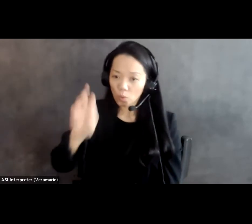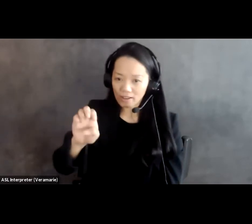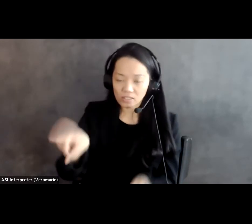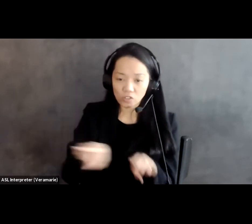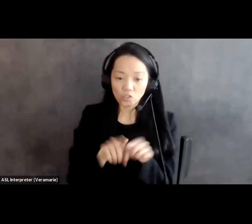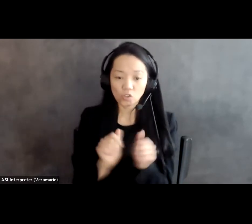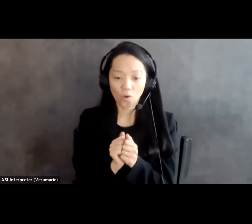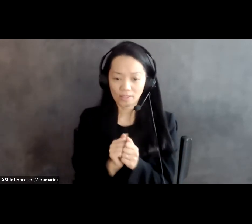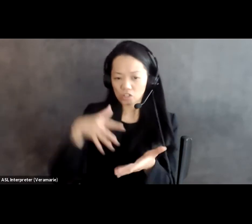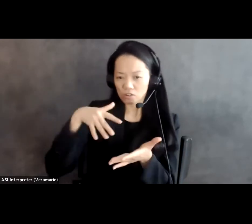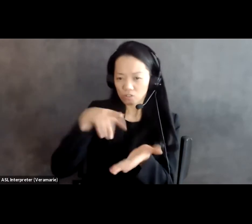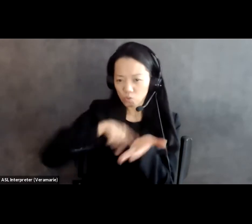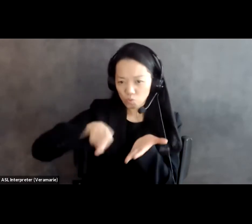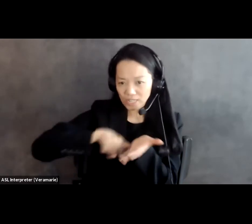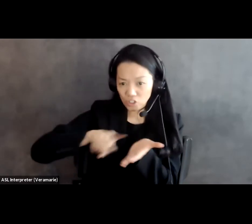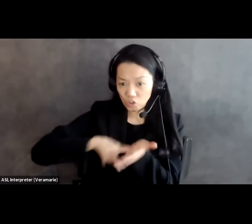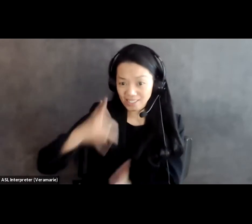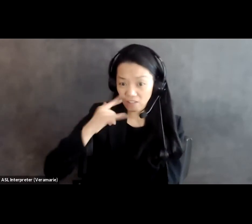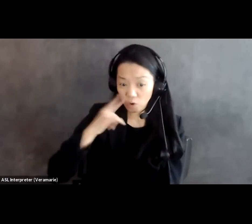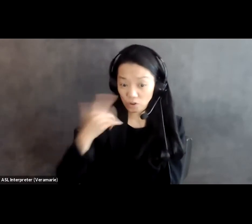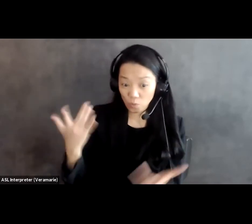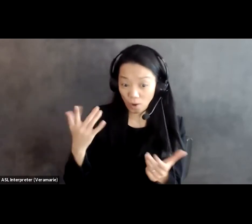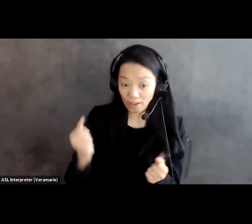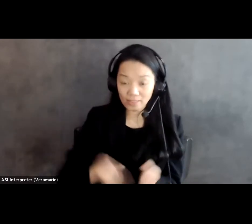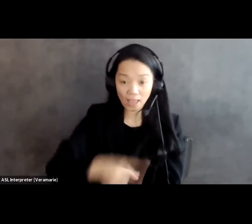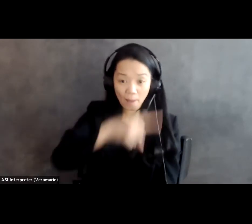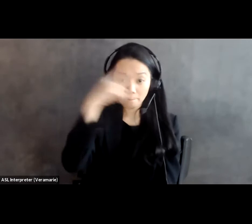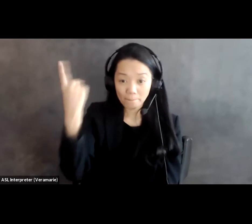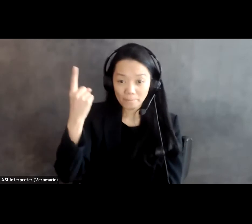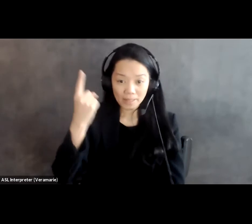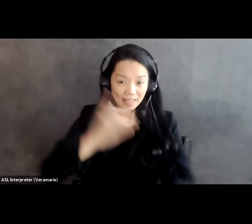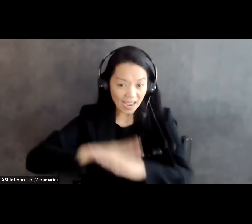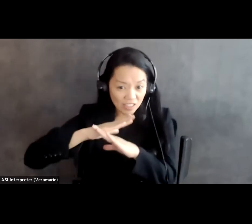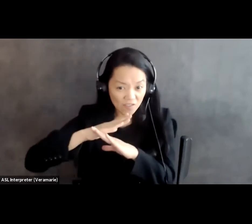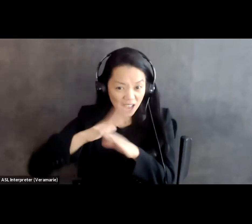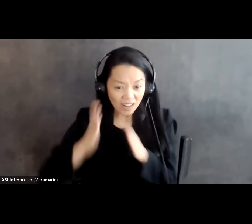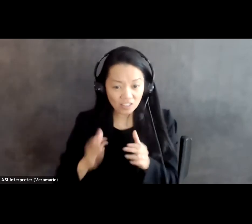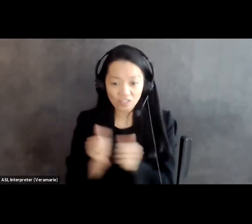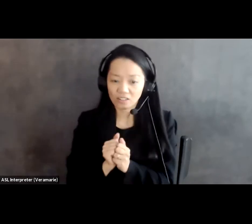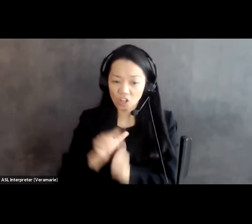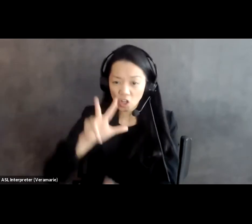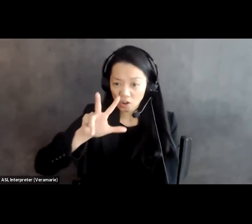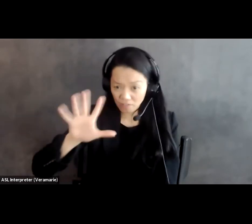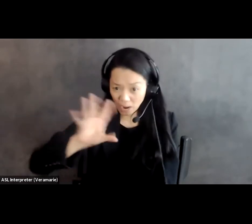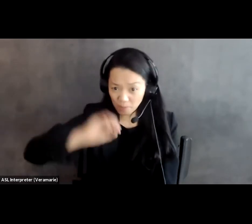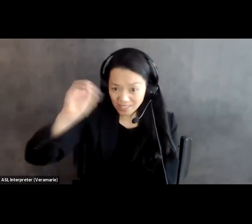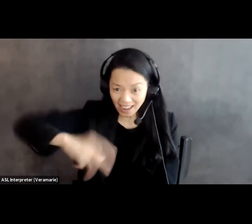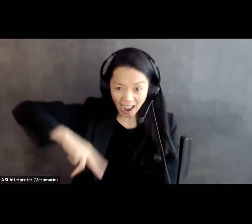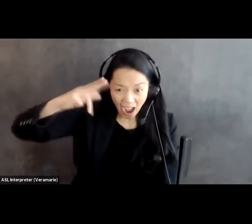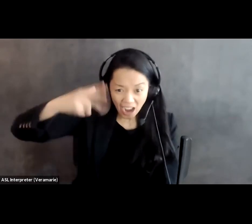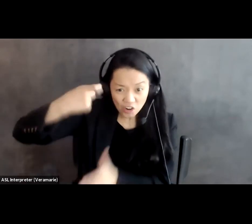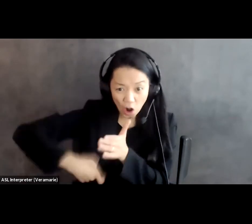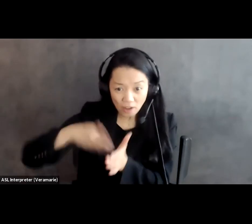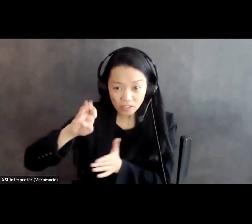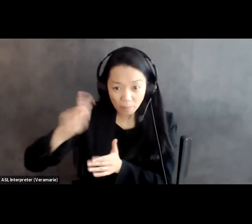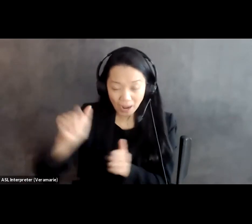that showed that Black defendants got about 35% higher bond than white defendants